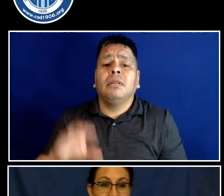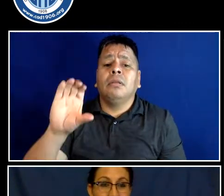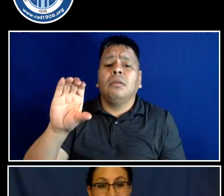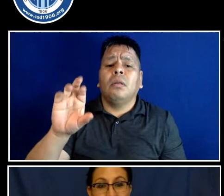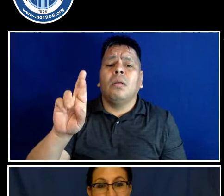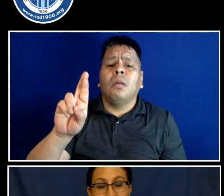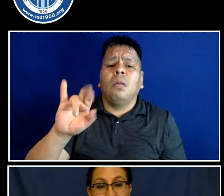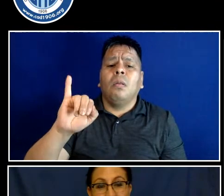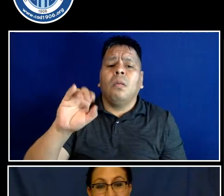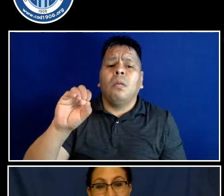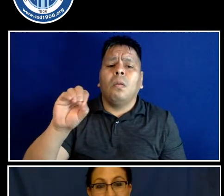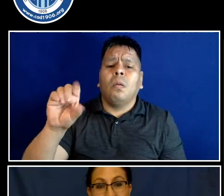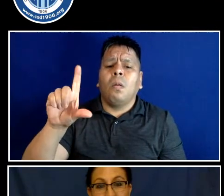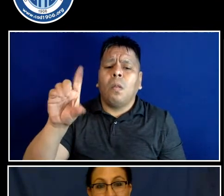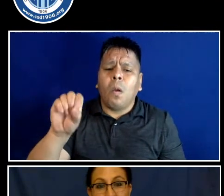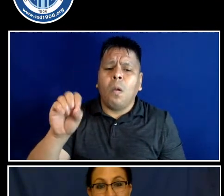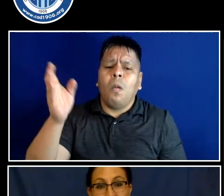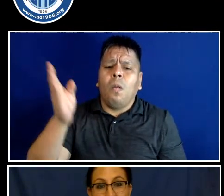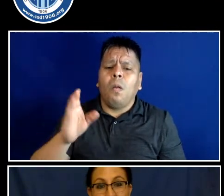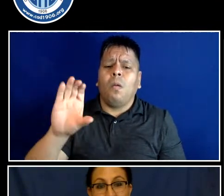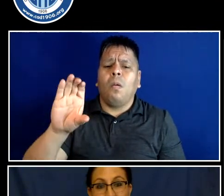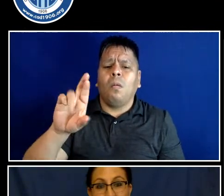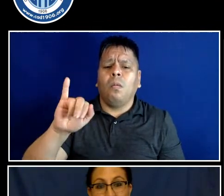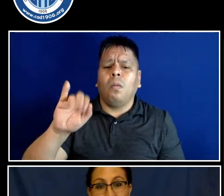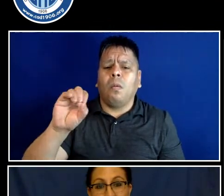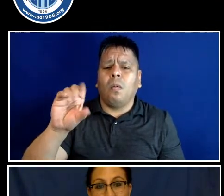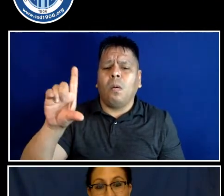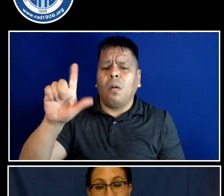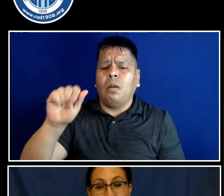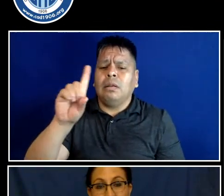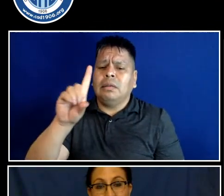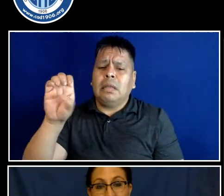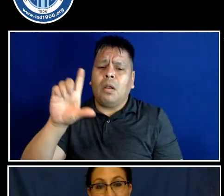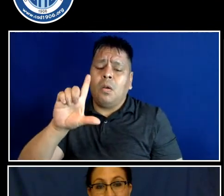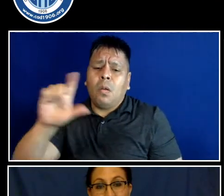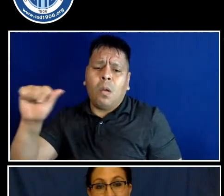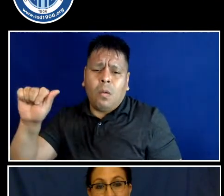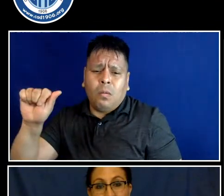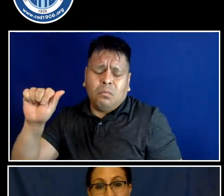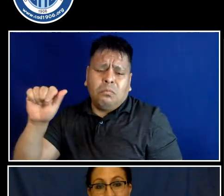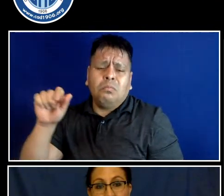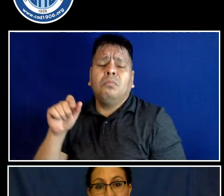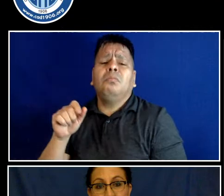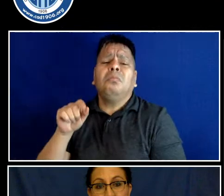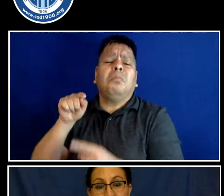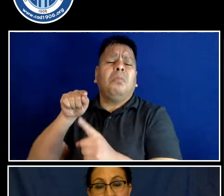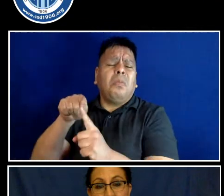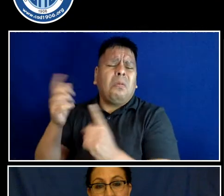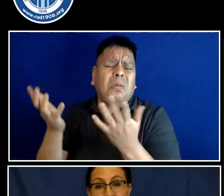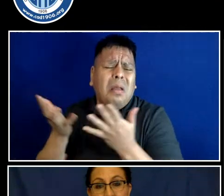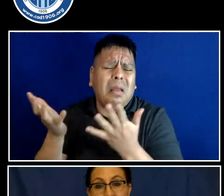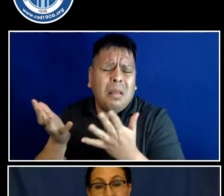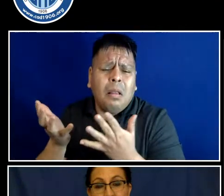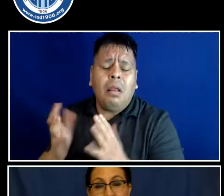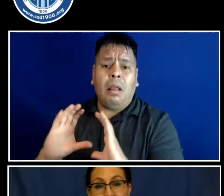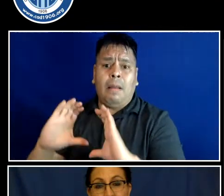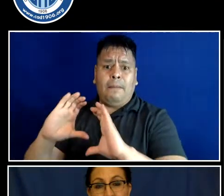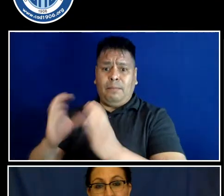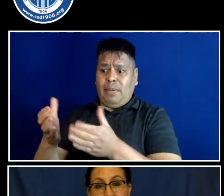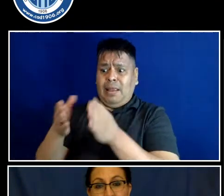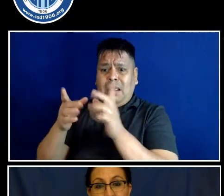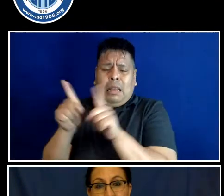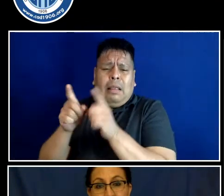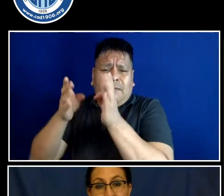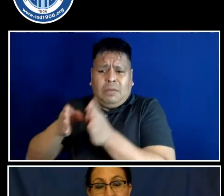to indicate any folks of the territories on islands that they may have colonized. I'd also like to add the